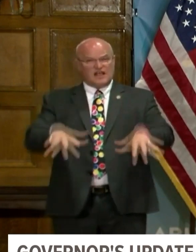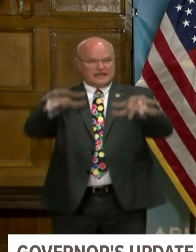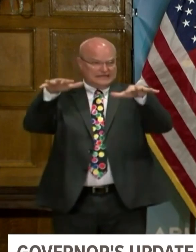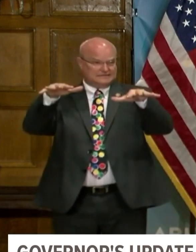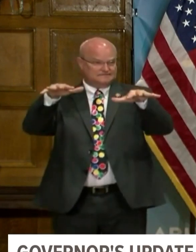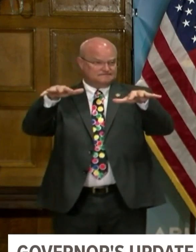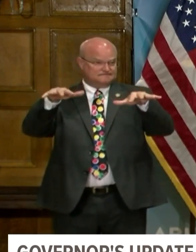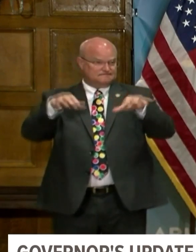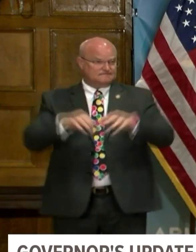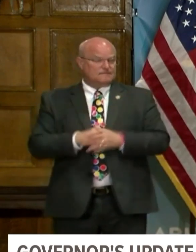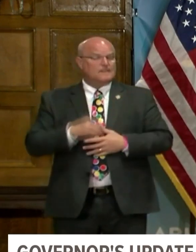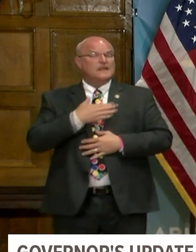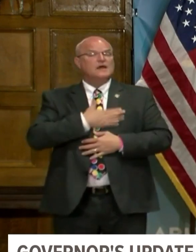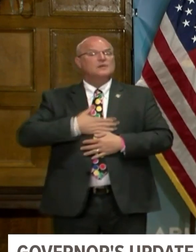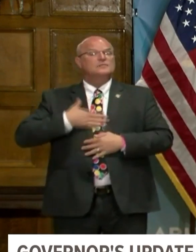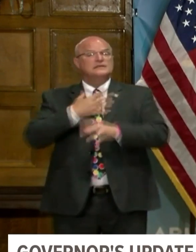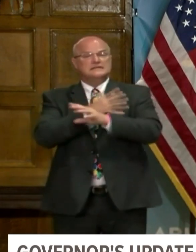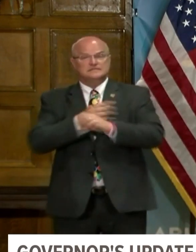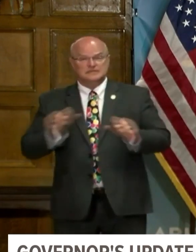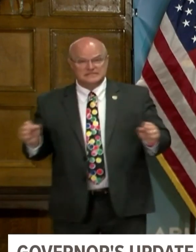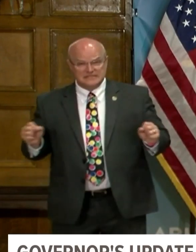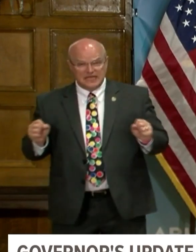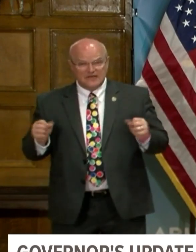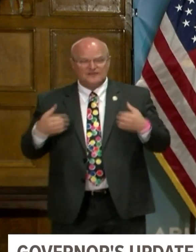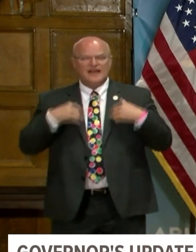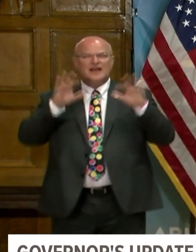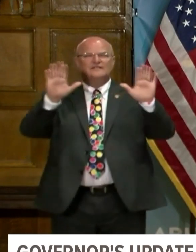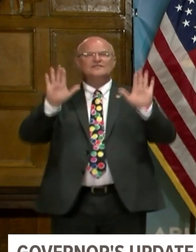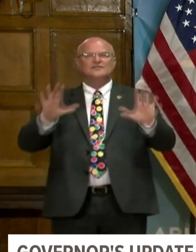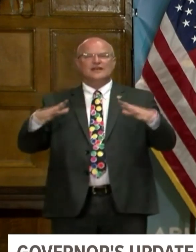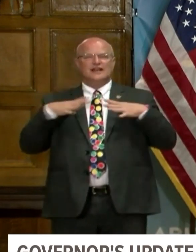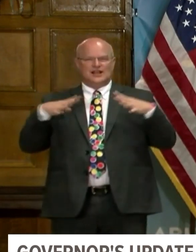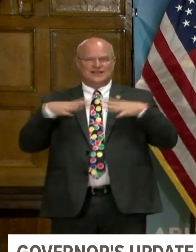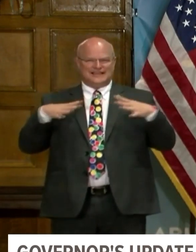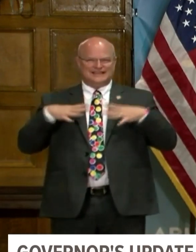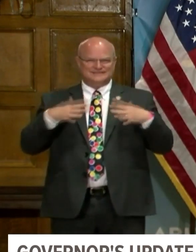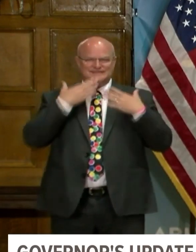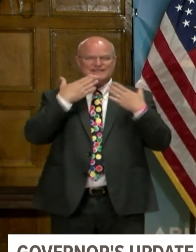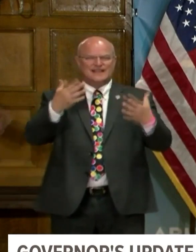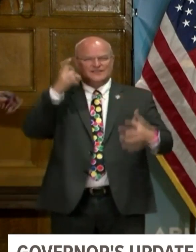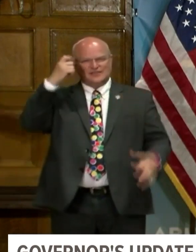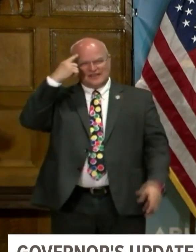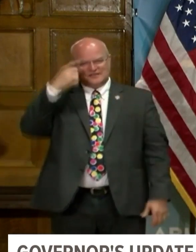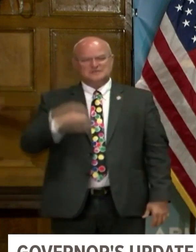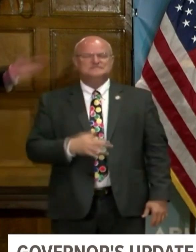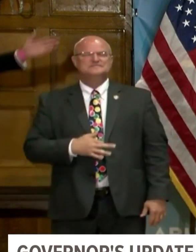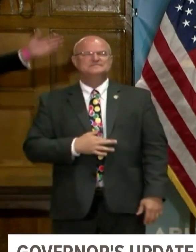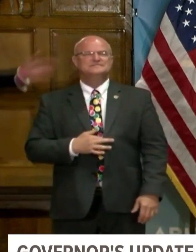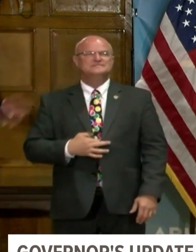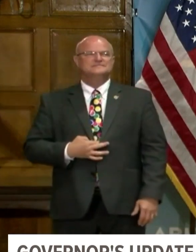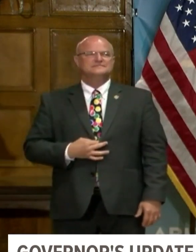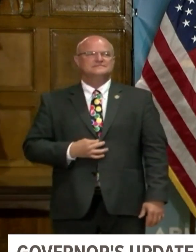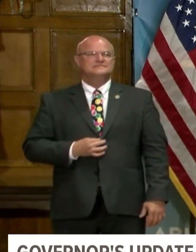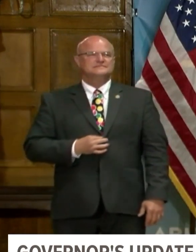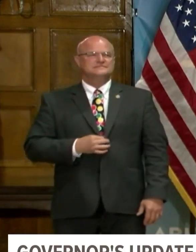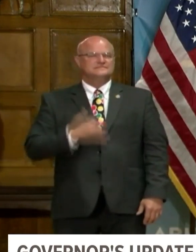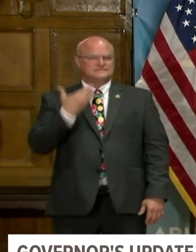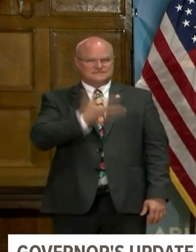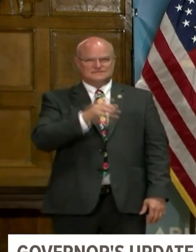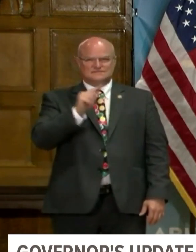flooding. Please be safe and have a great holiday. Thank you, Governor. Go ahead,